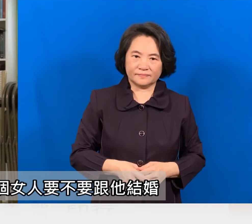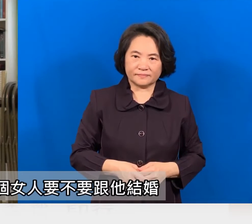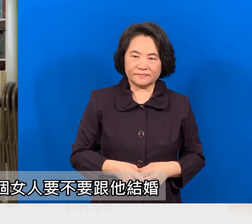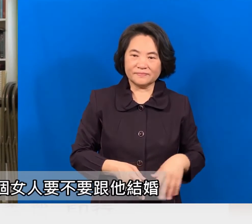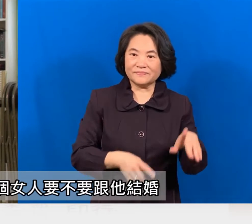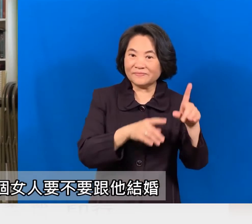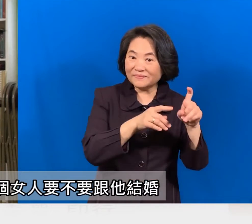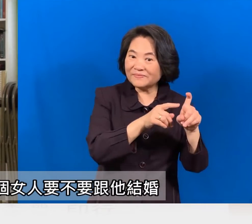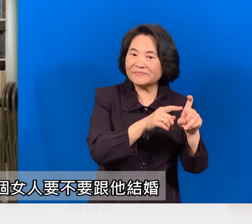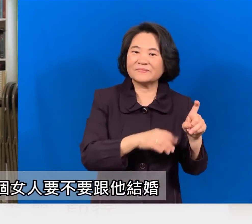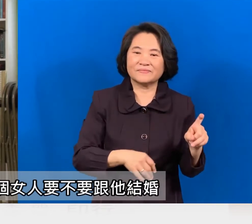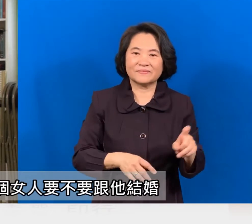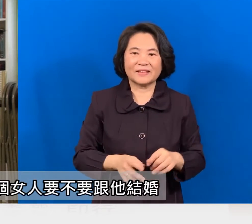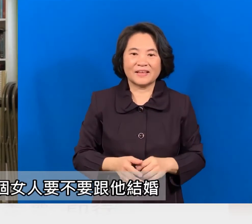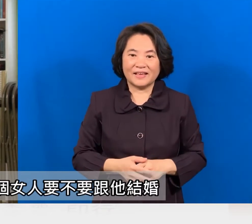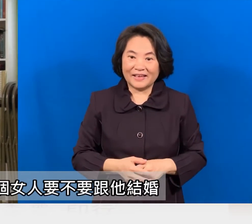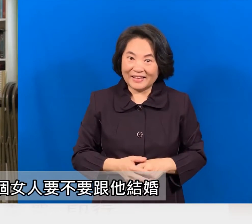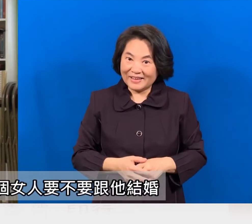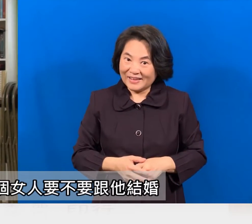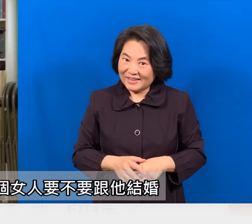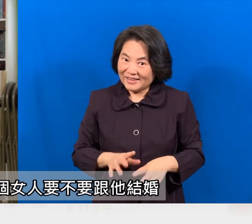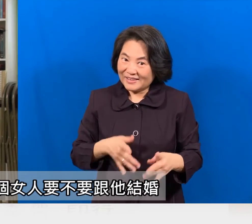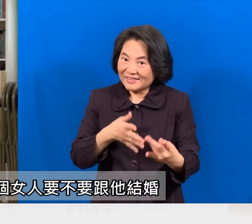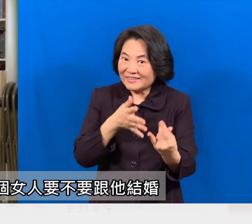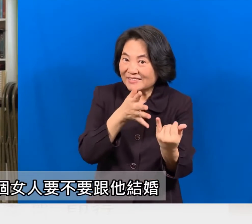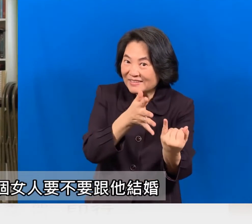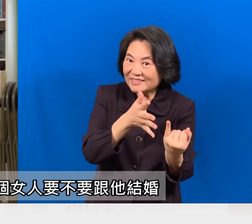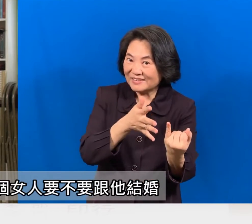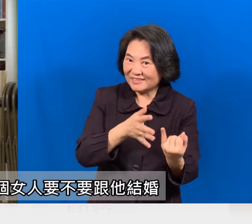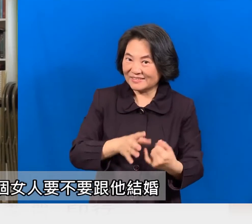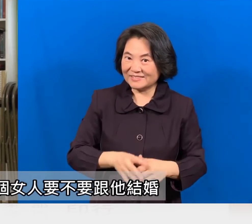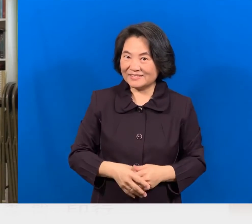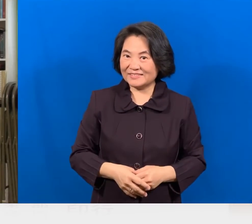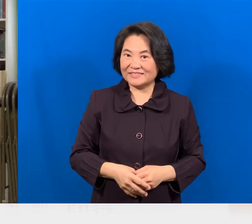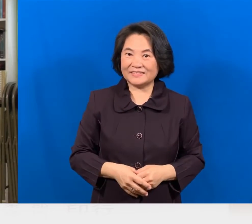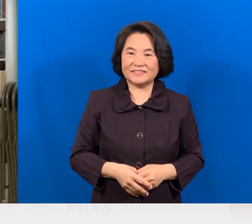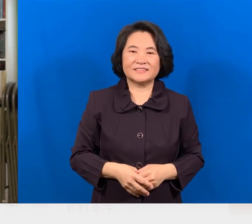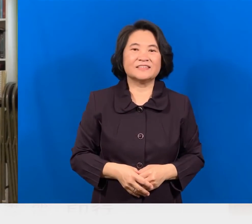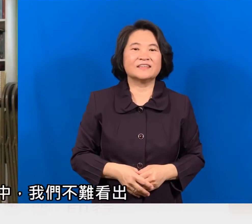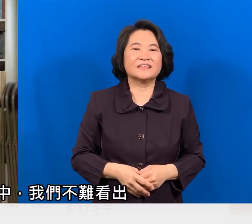10. A man asks a woman if she wants to marry him.